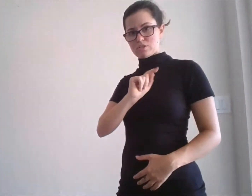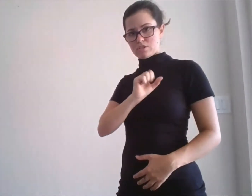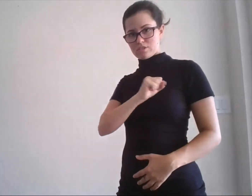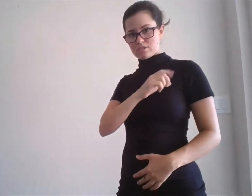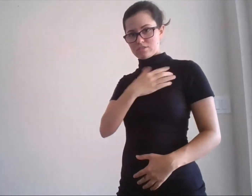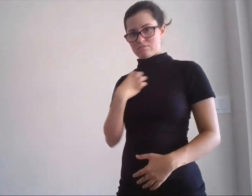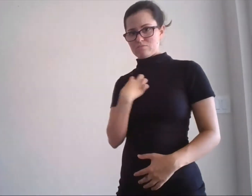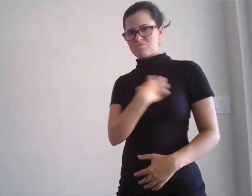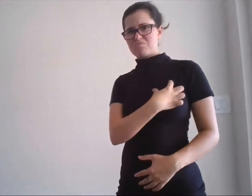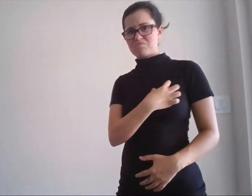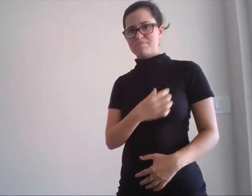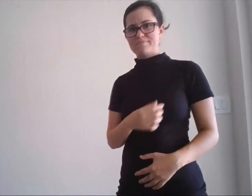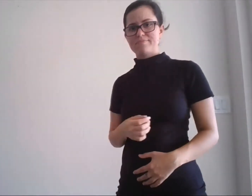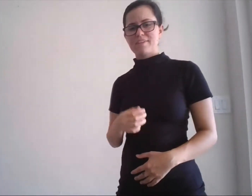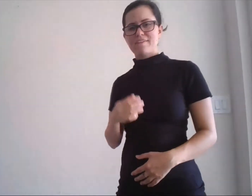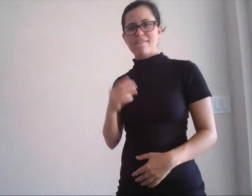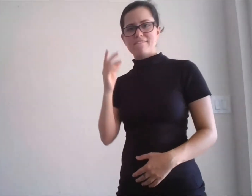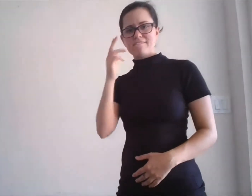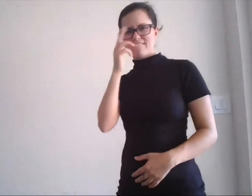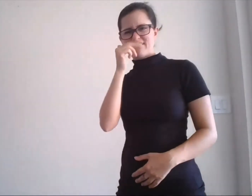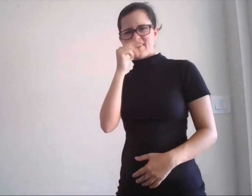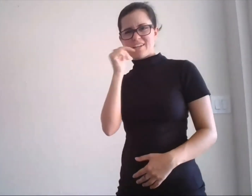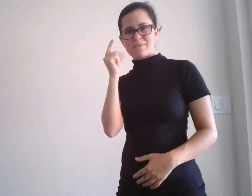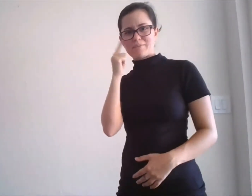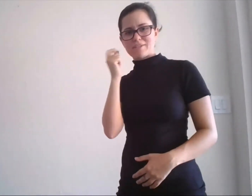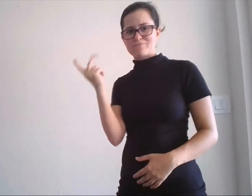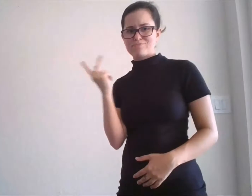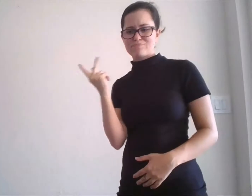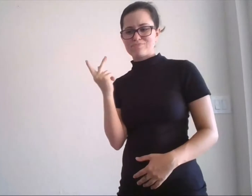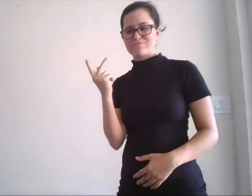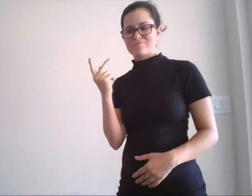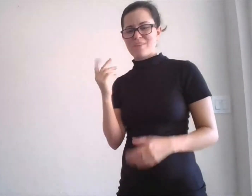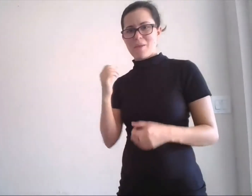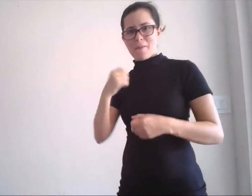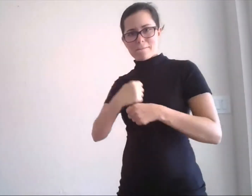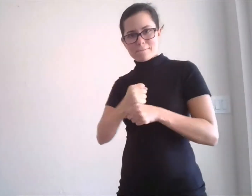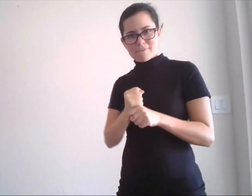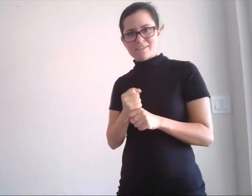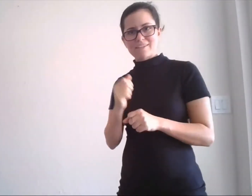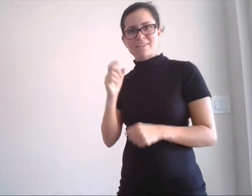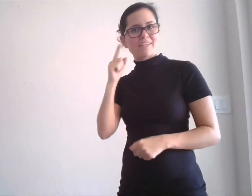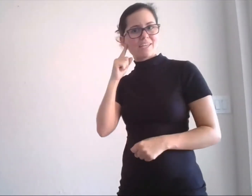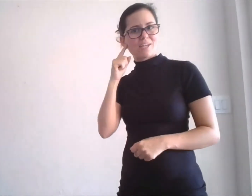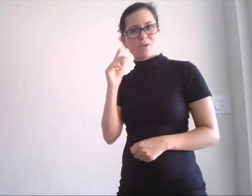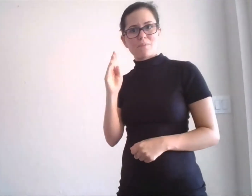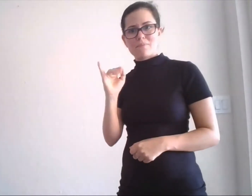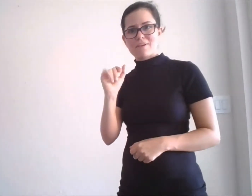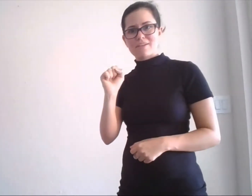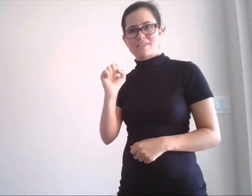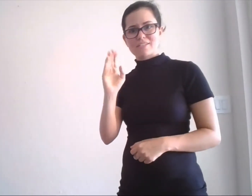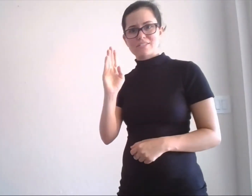mugs. You can get everything that we sell at mythical.store or our Amazon store if it's not there. This is a shirt that I'm fond